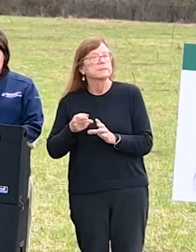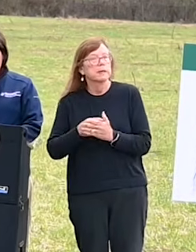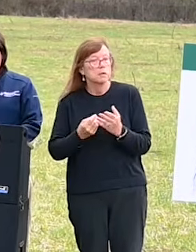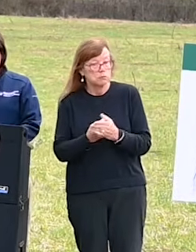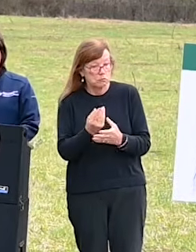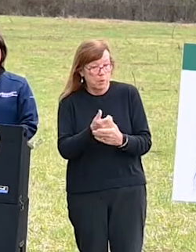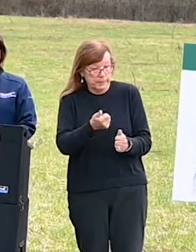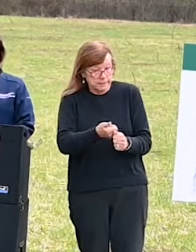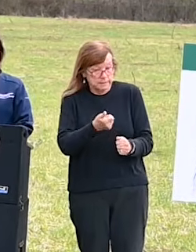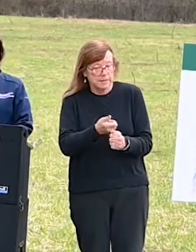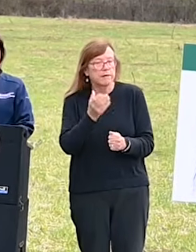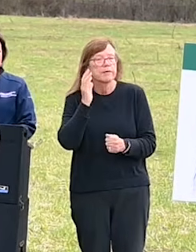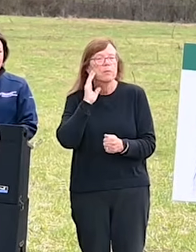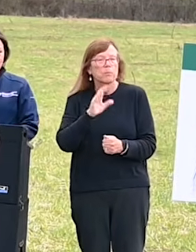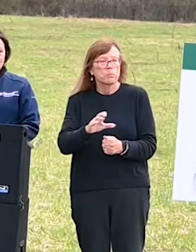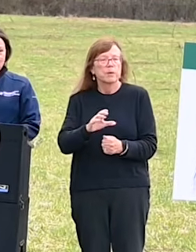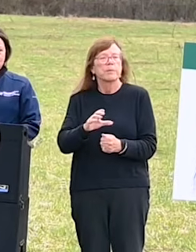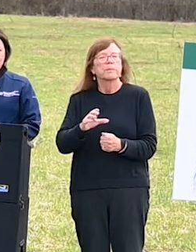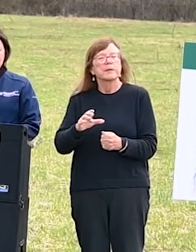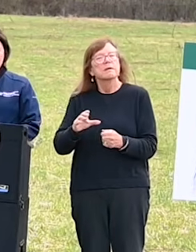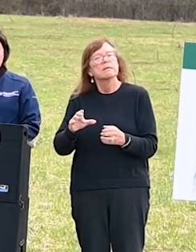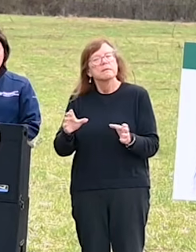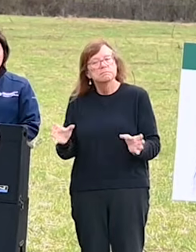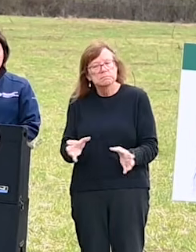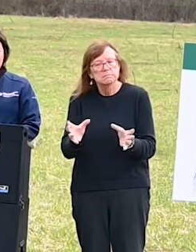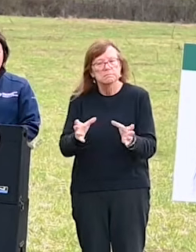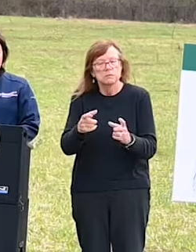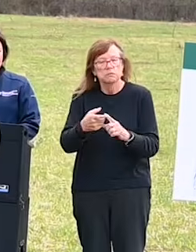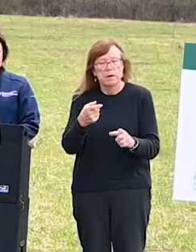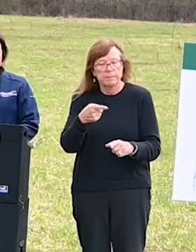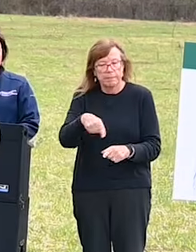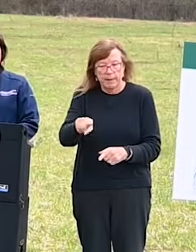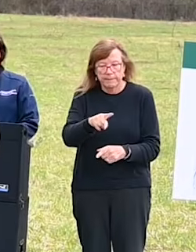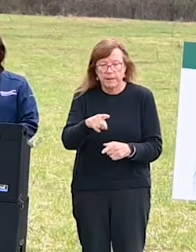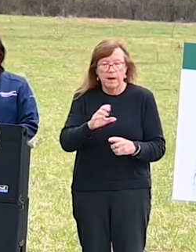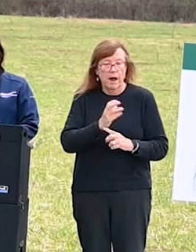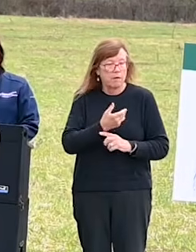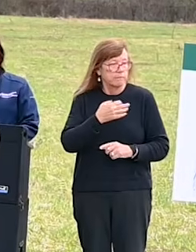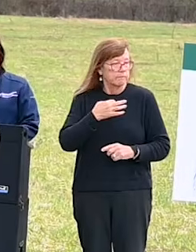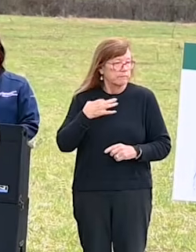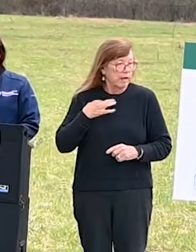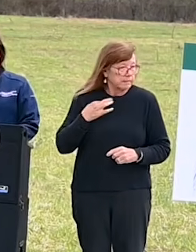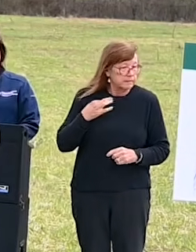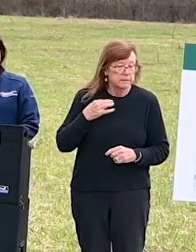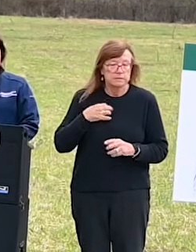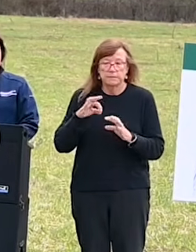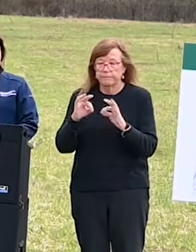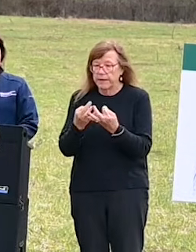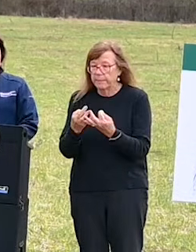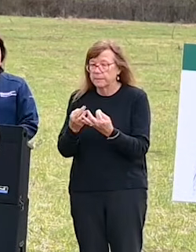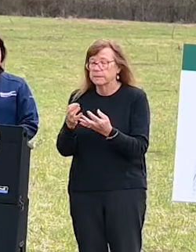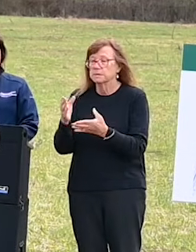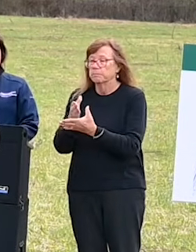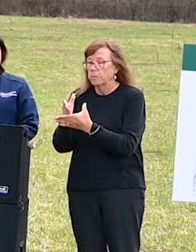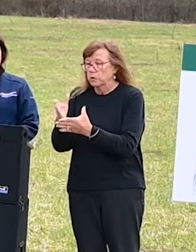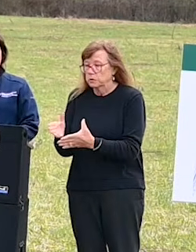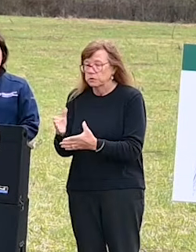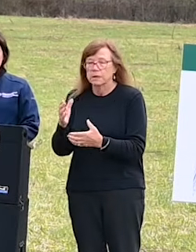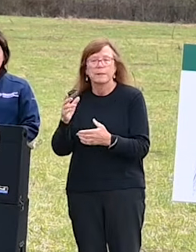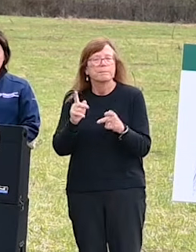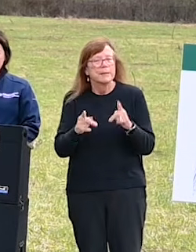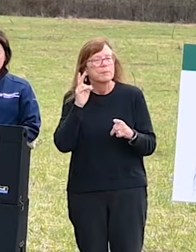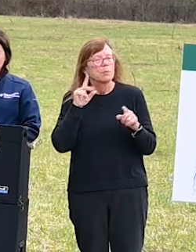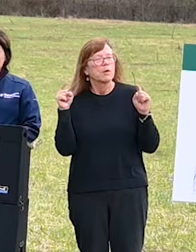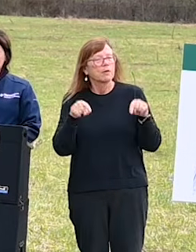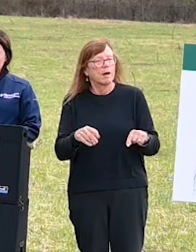garden. It will be powered by them, our volunteers, our families, and our partners. The people will come together here on